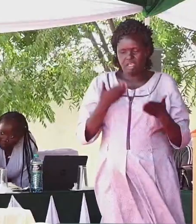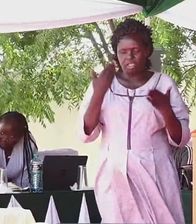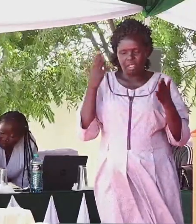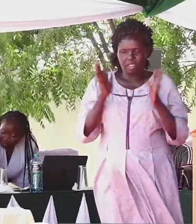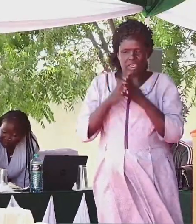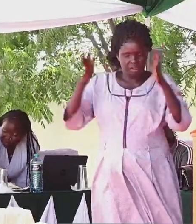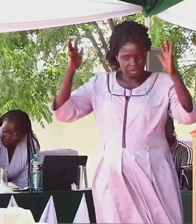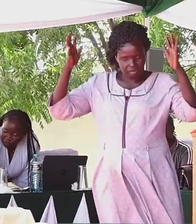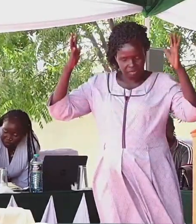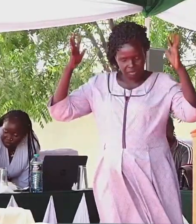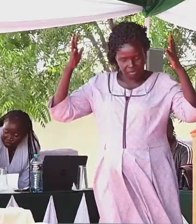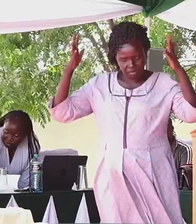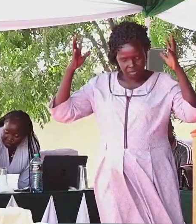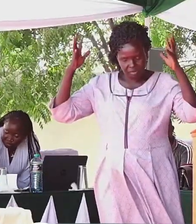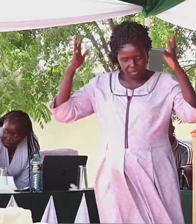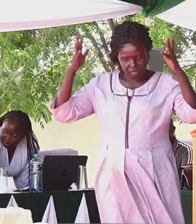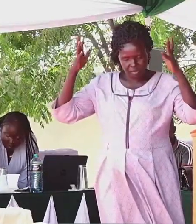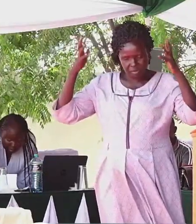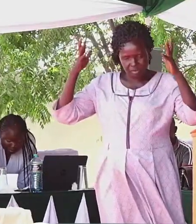clap?